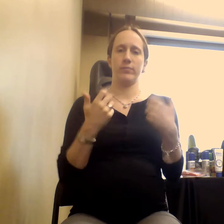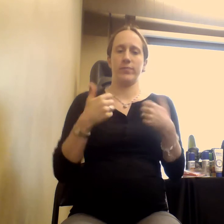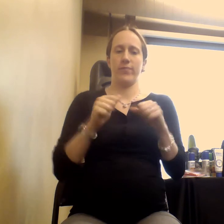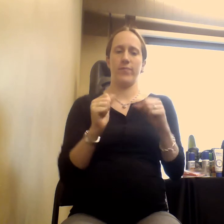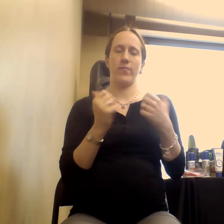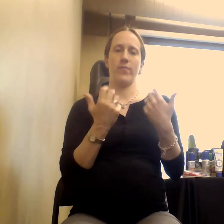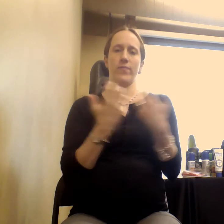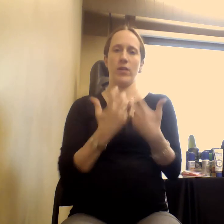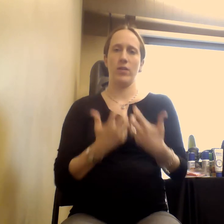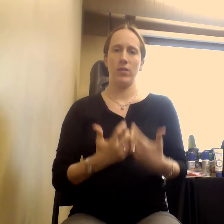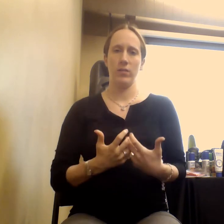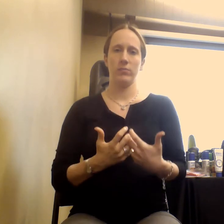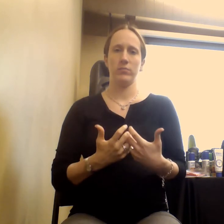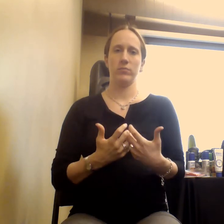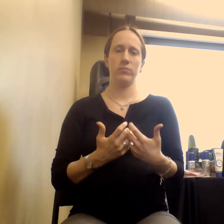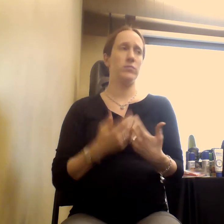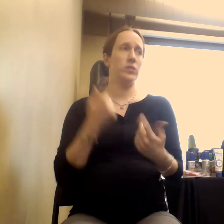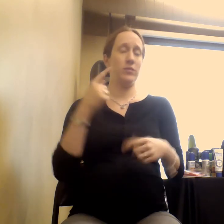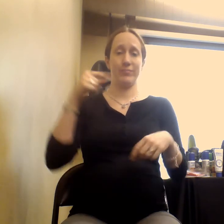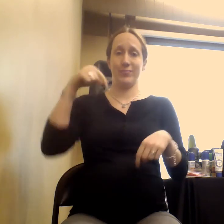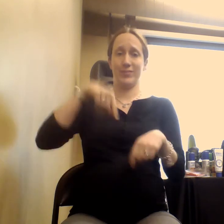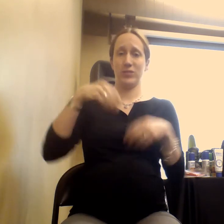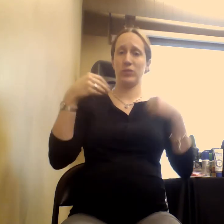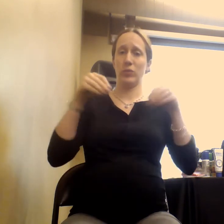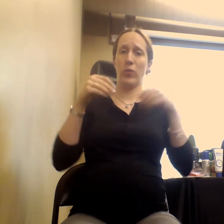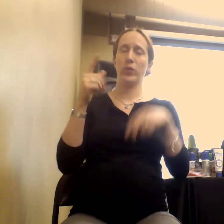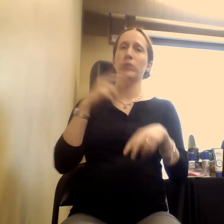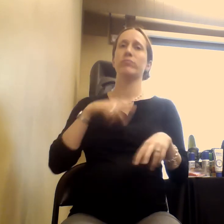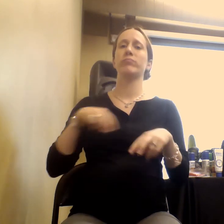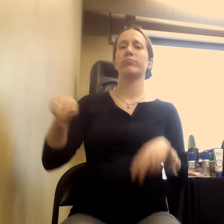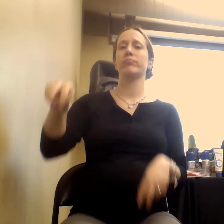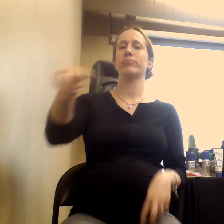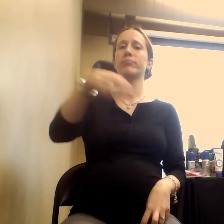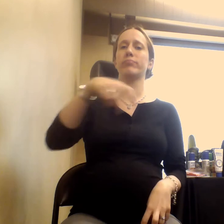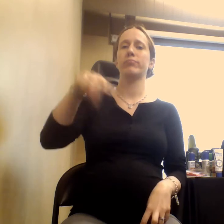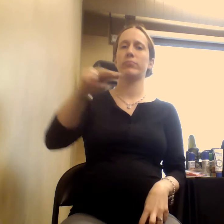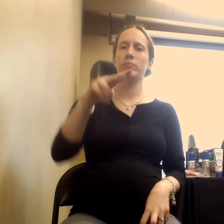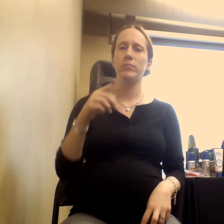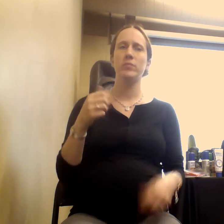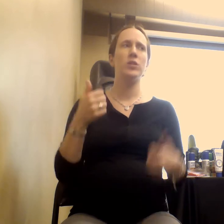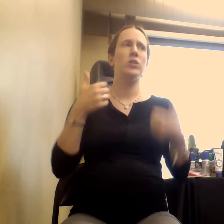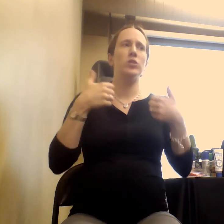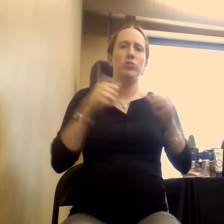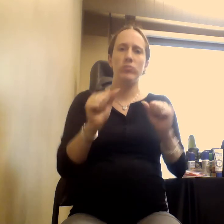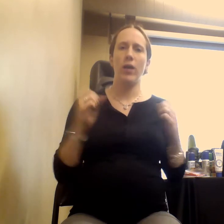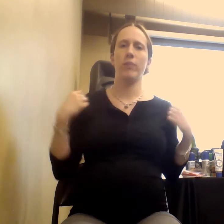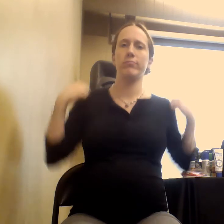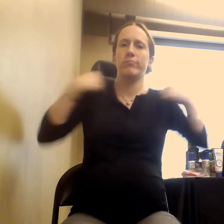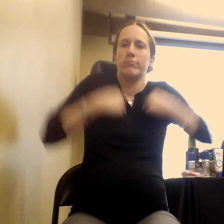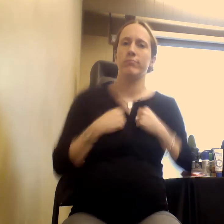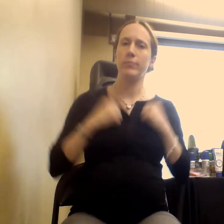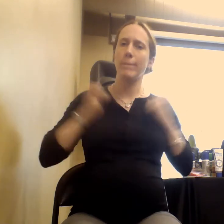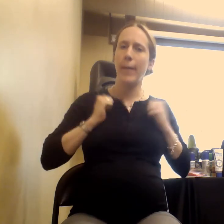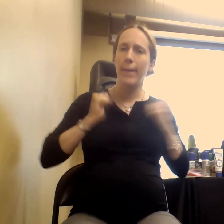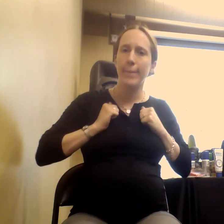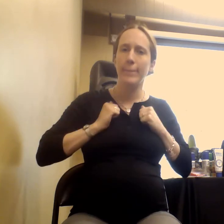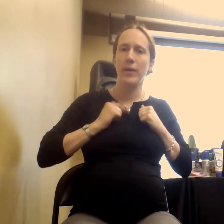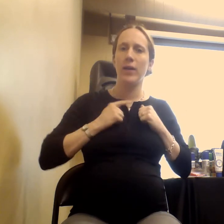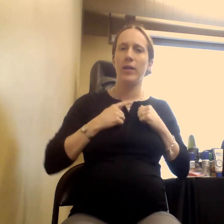you think you're gonna use. Go up and down the stairs. Spend your entire afternoon here, or any place that you're gonna buy